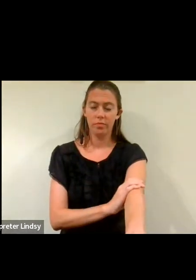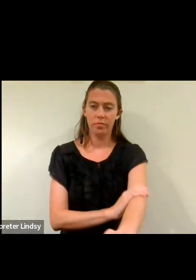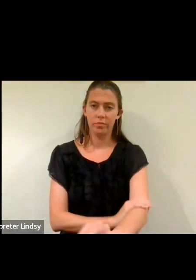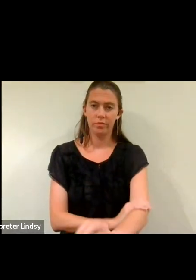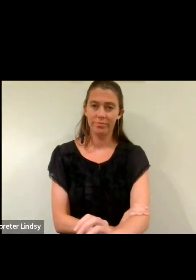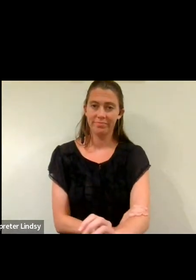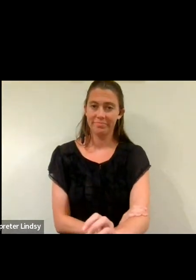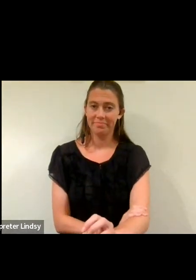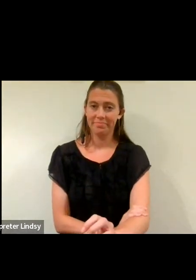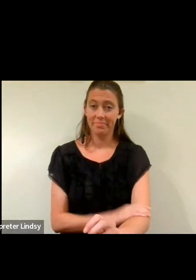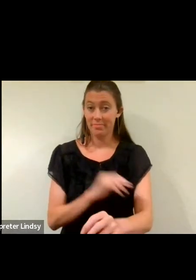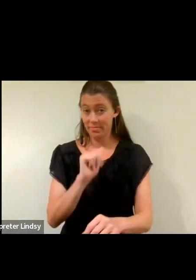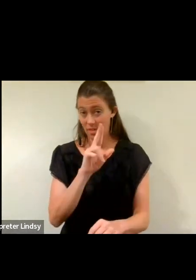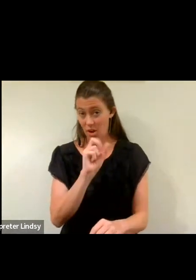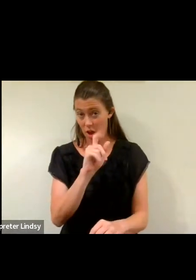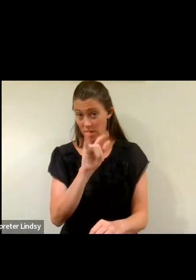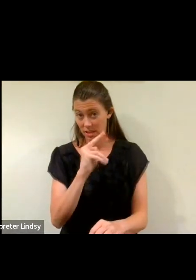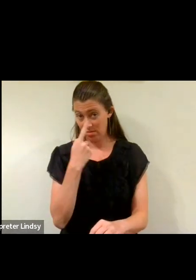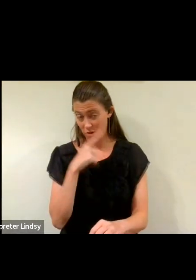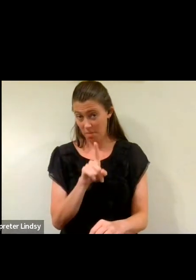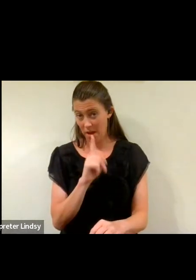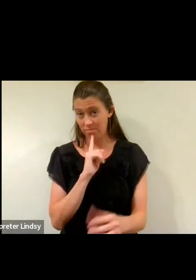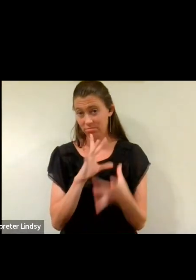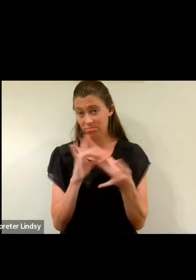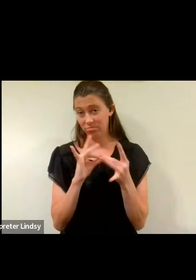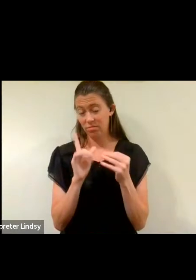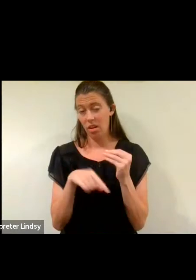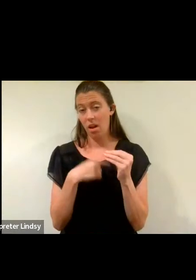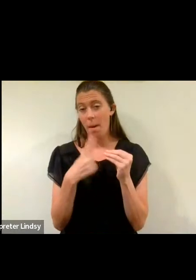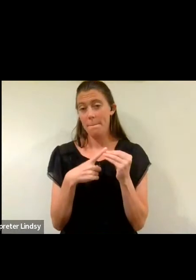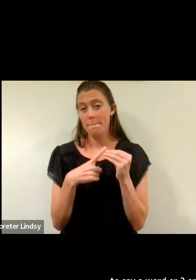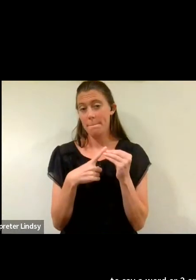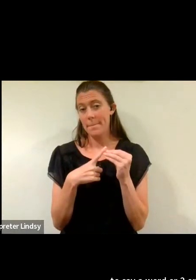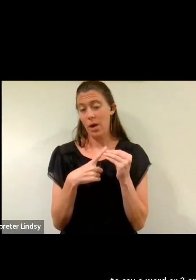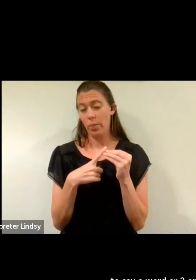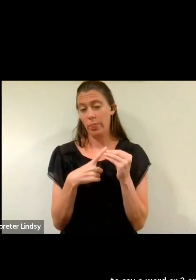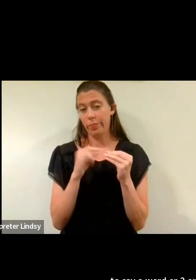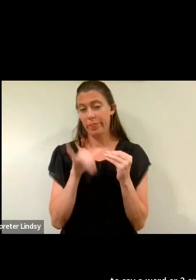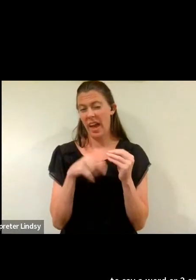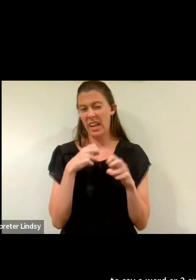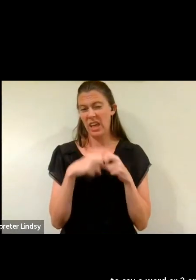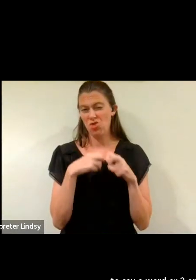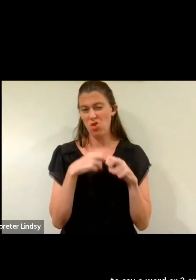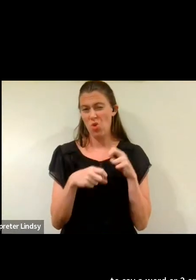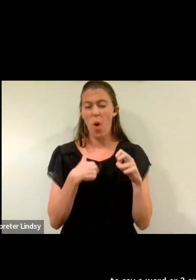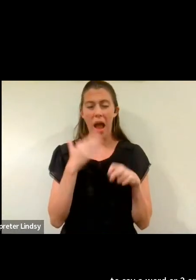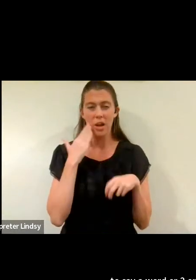So Austin, did you want to just make a comment or two about this? Because I know it's something you've been working with.